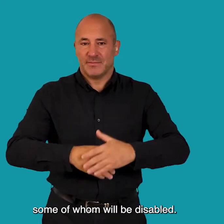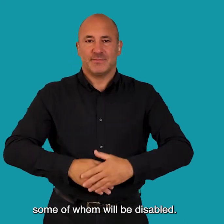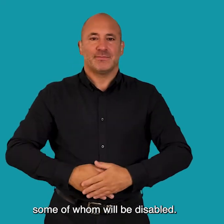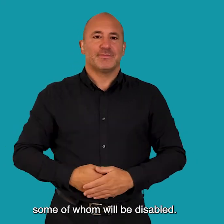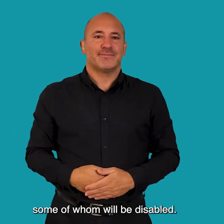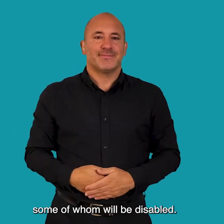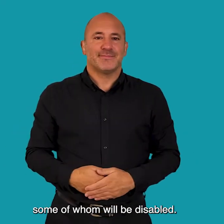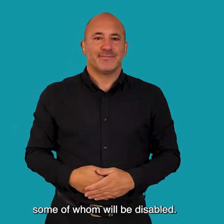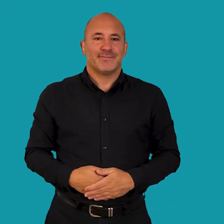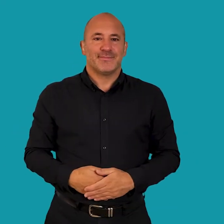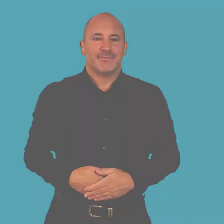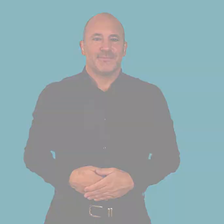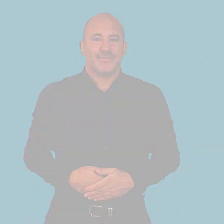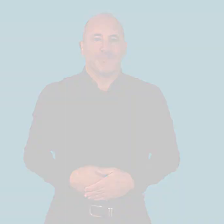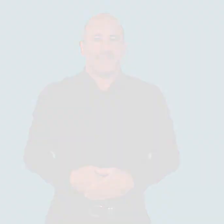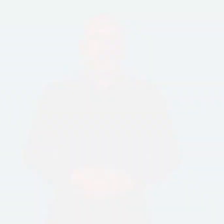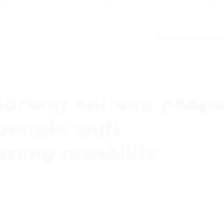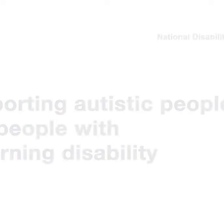be disabled.